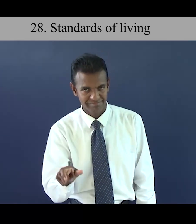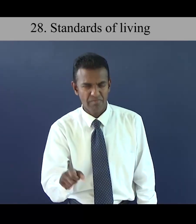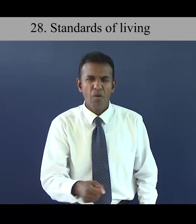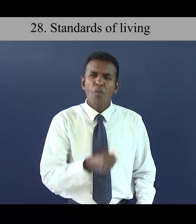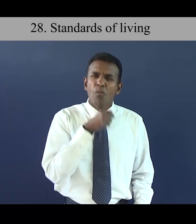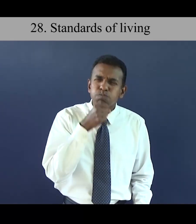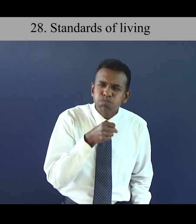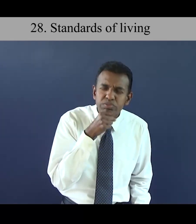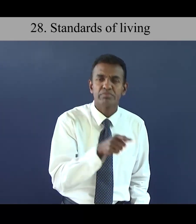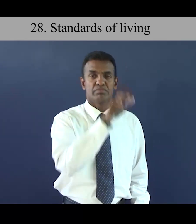of disability.